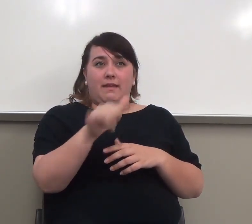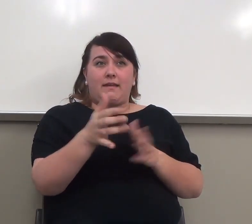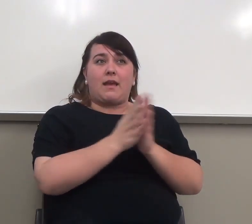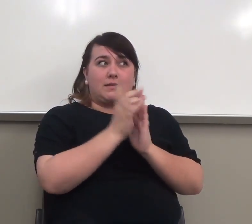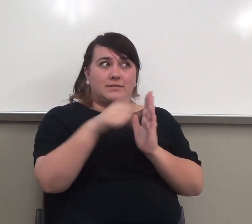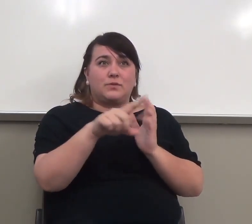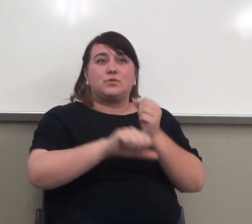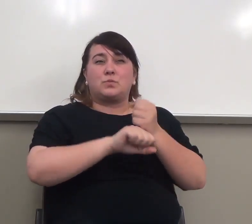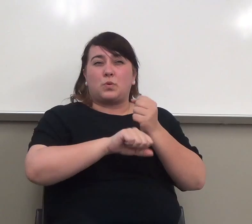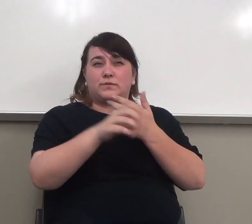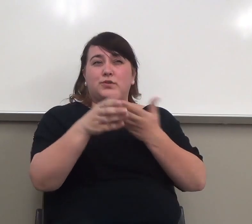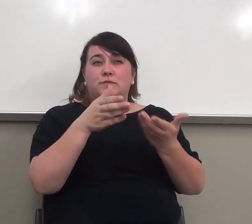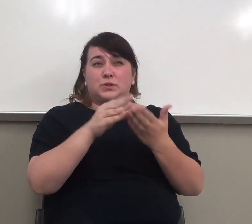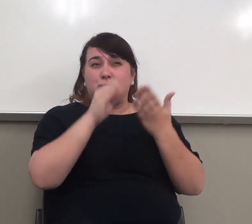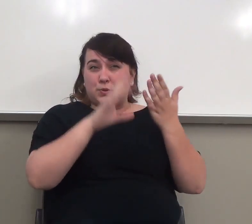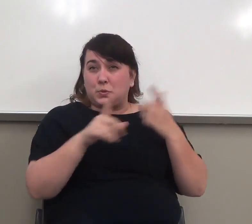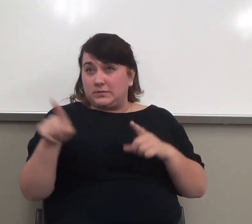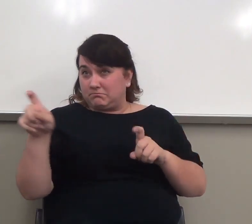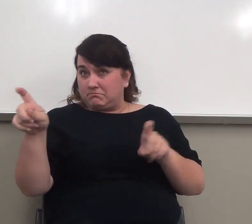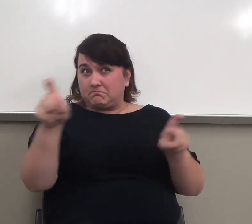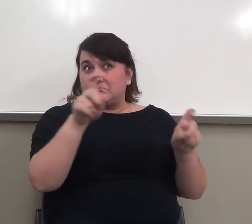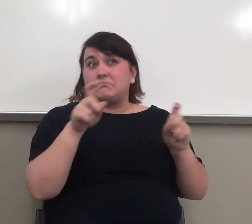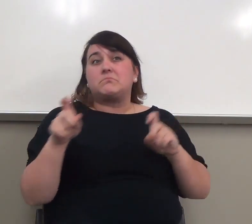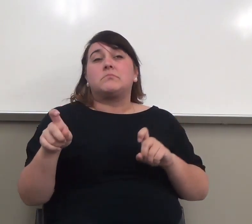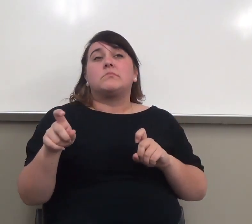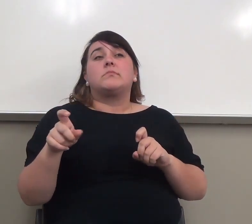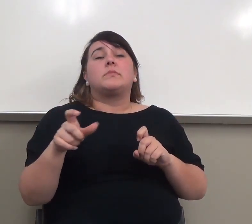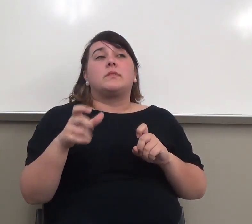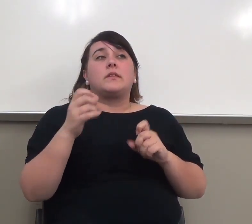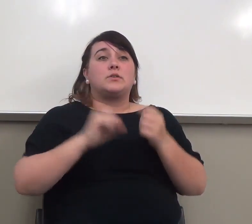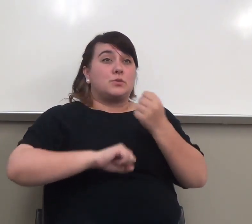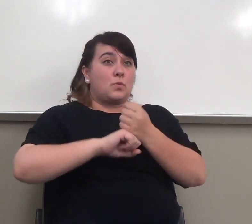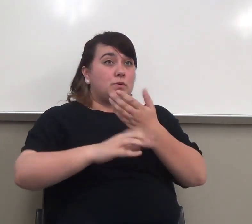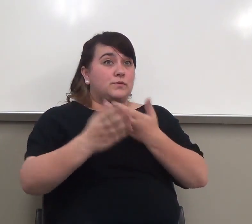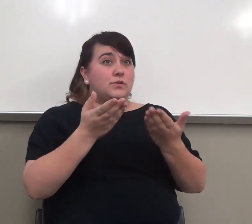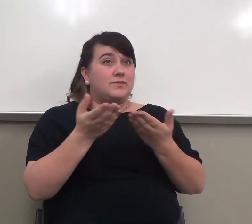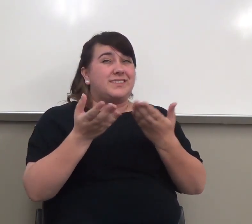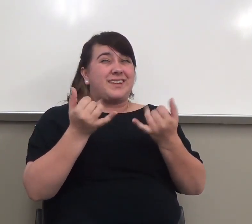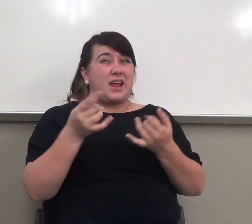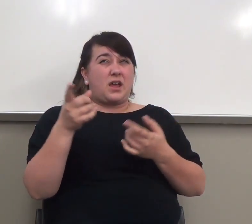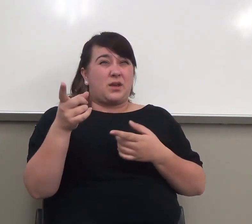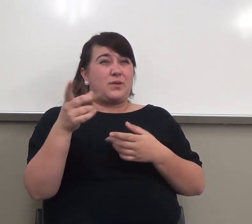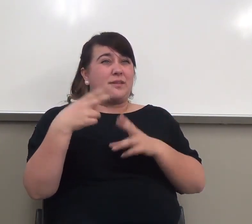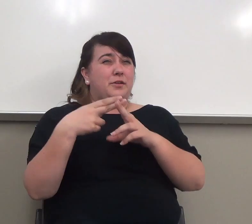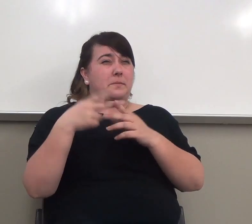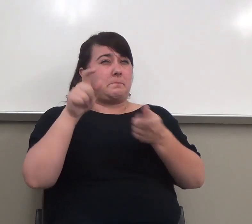student? If you, supportive services is now, actually they changed the name,